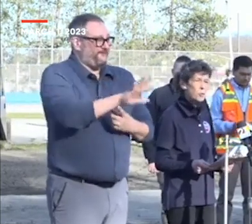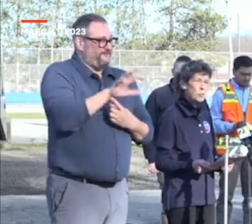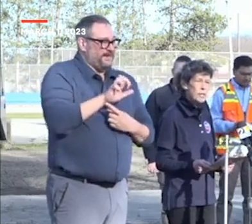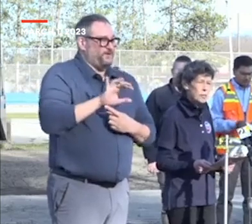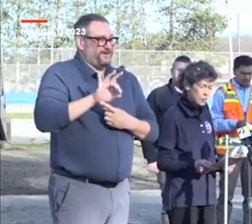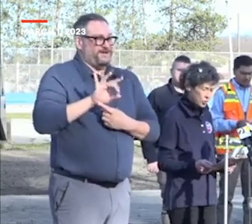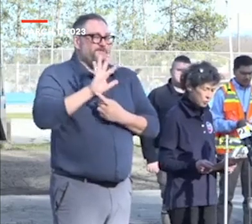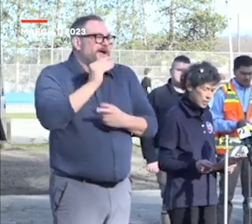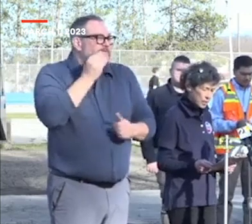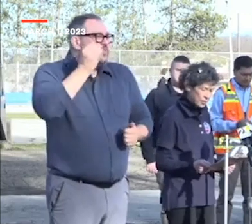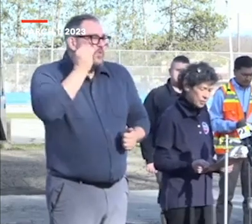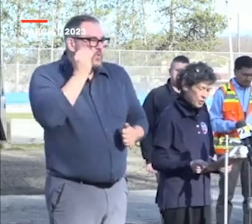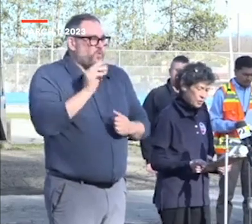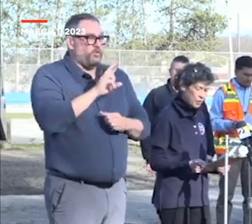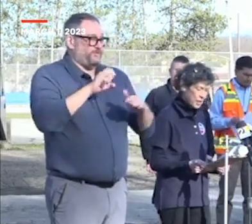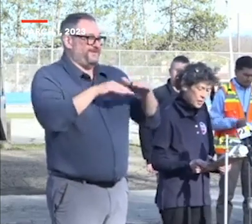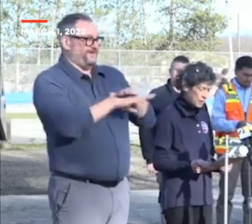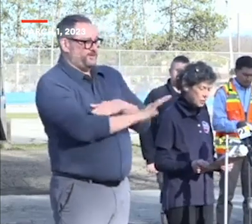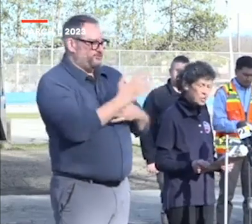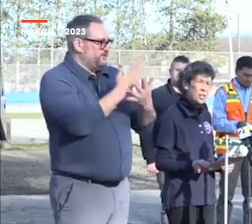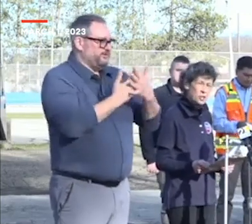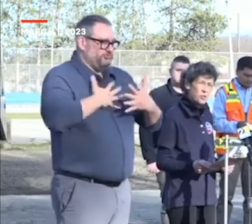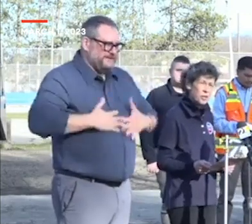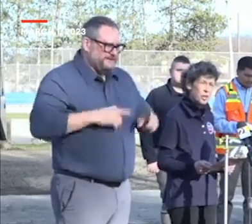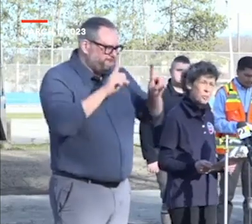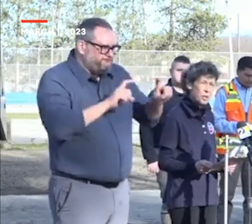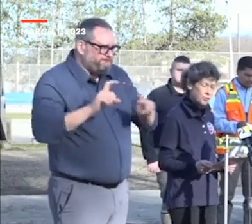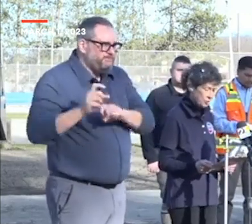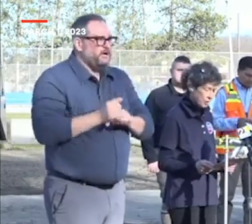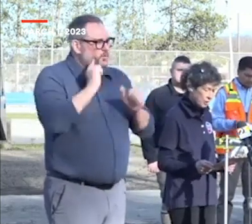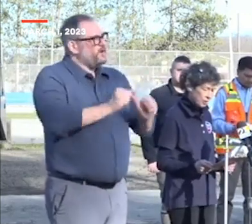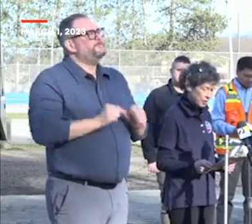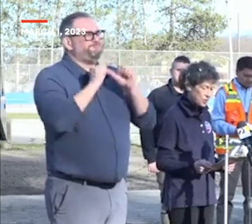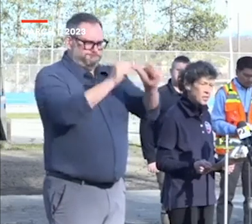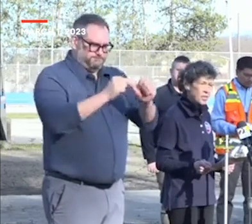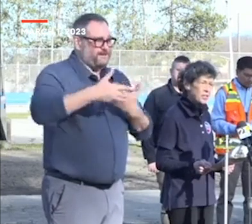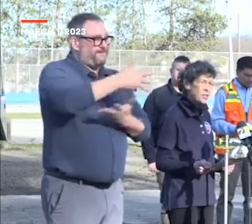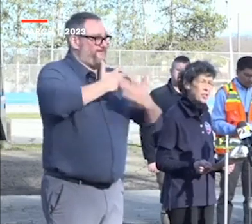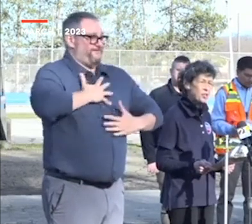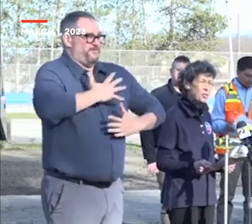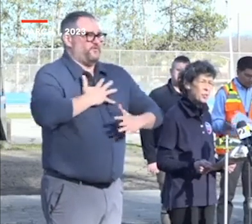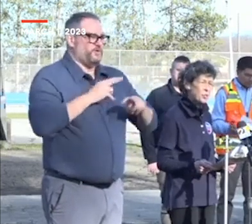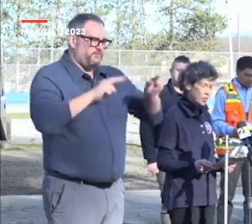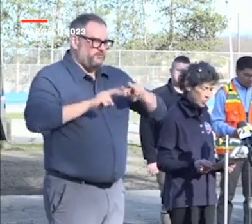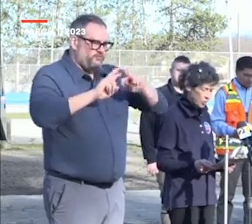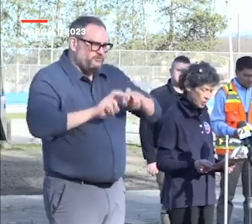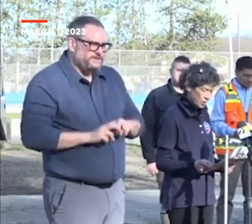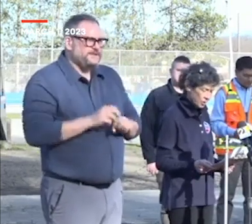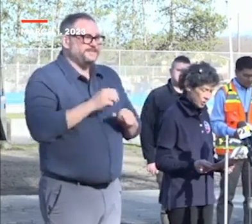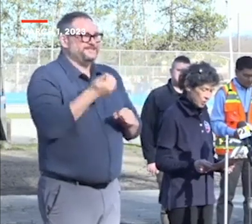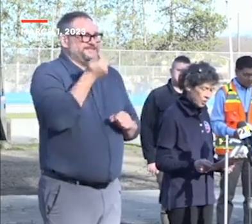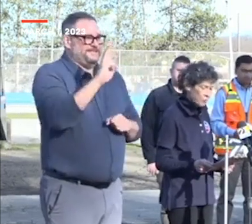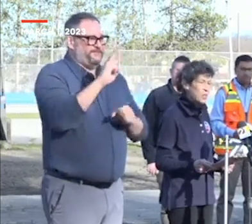home reentry screenings to date and continues air monitoring at 16 stations within the